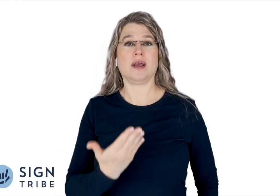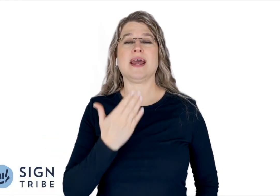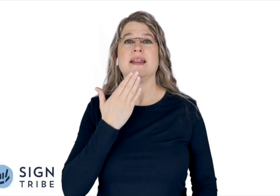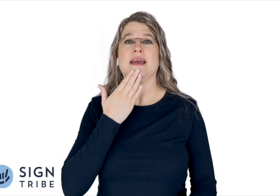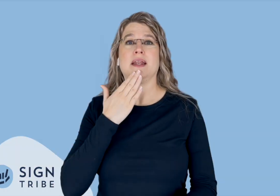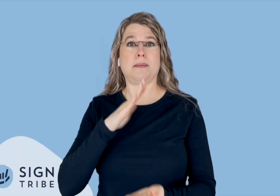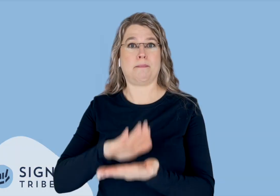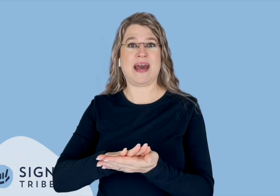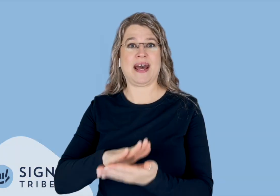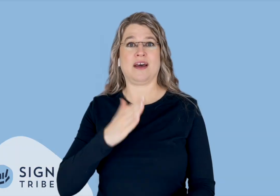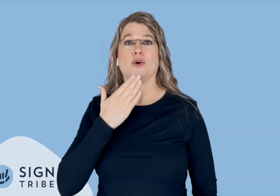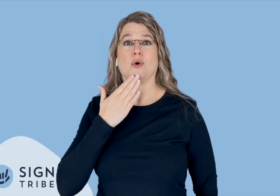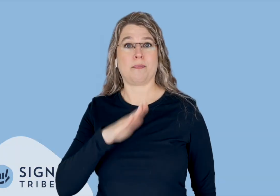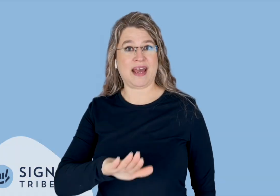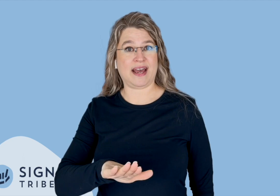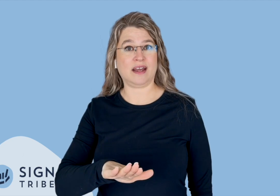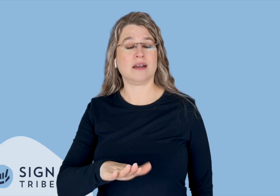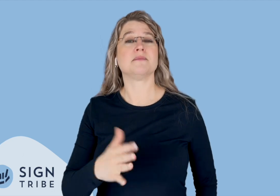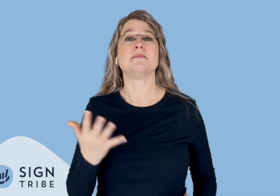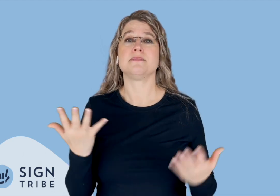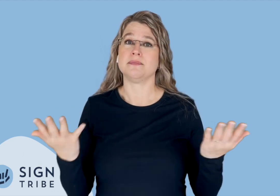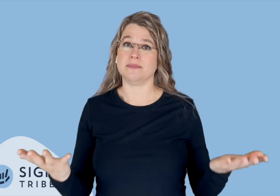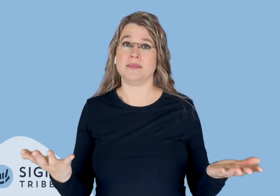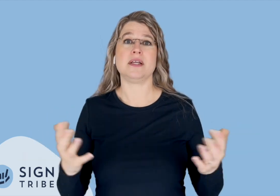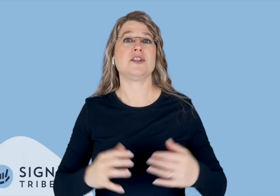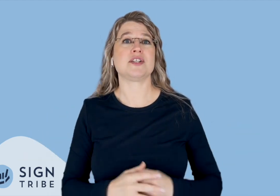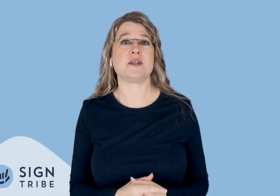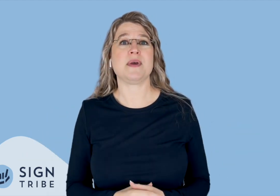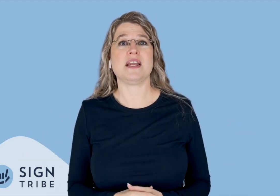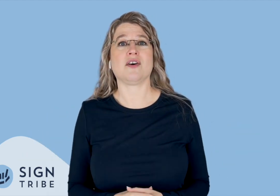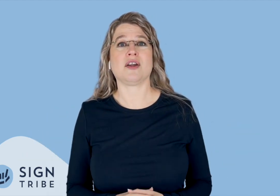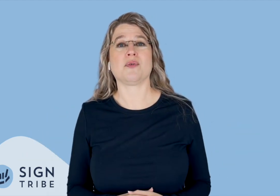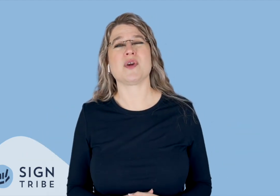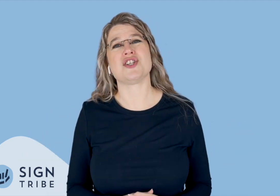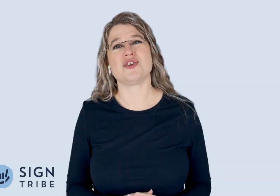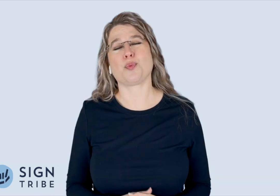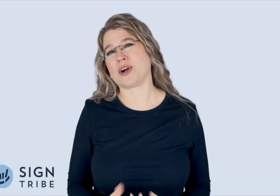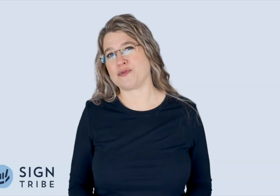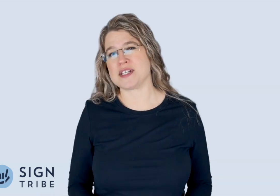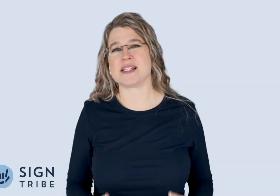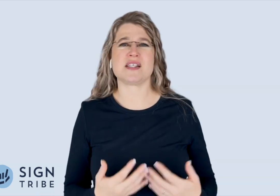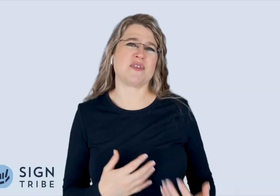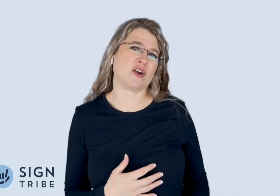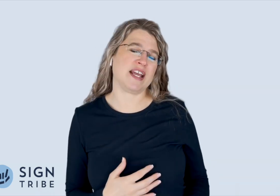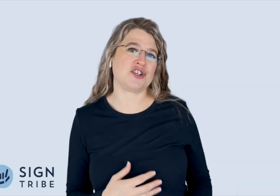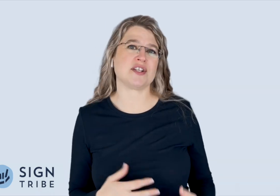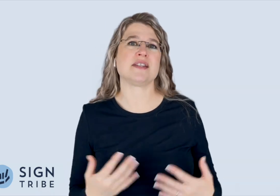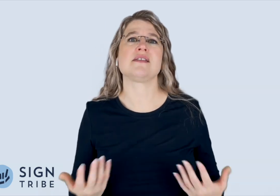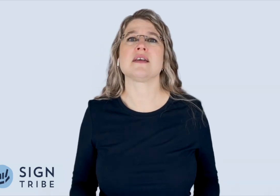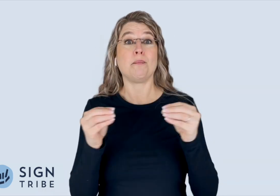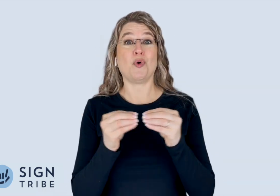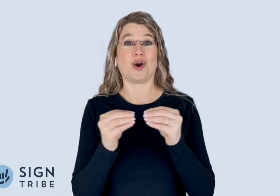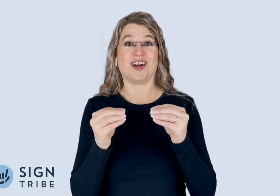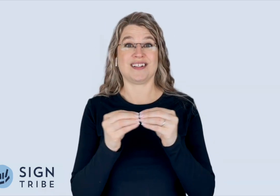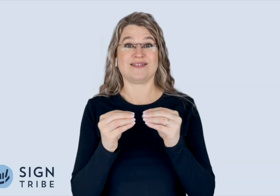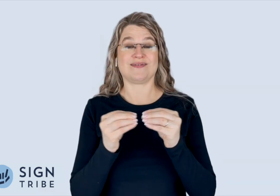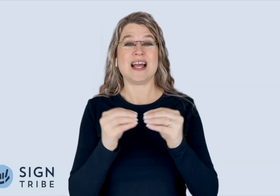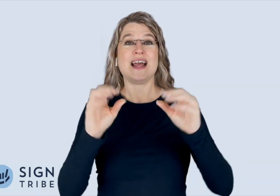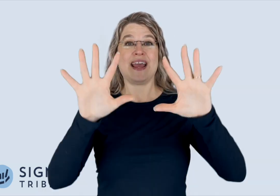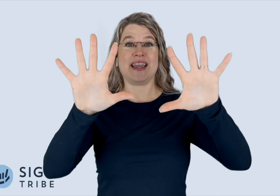and then bad or bad, just depending on regional preferences, variations, more. Hands